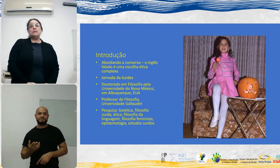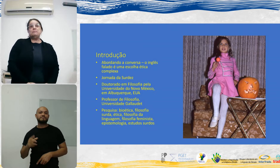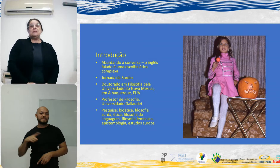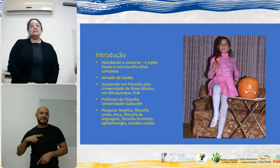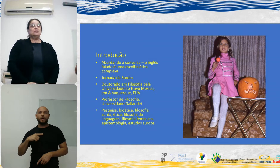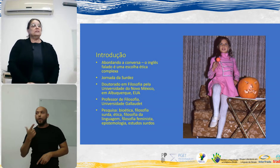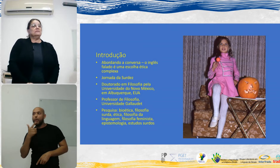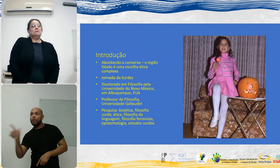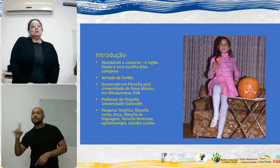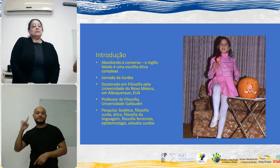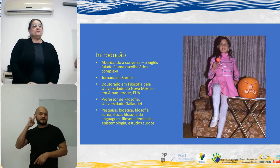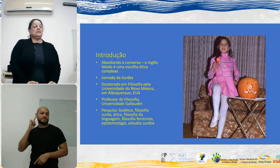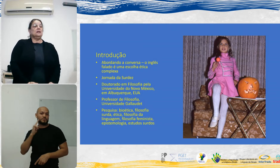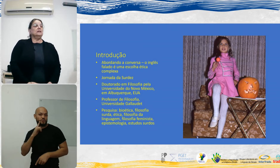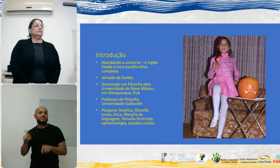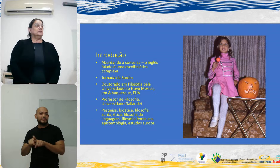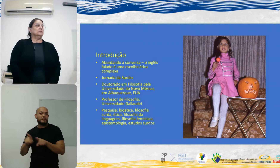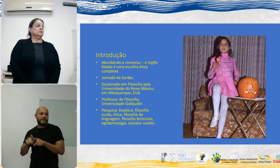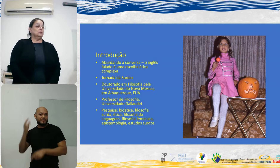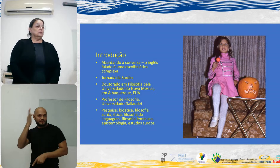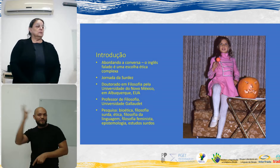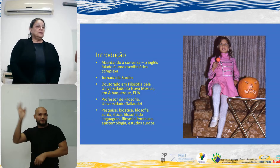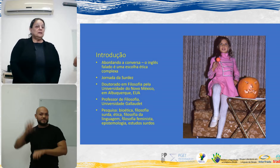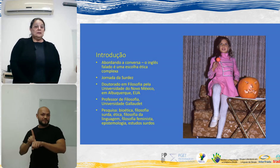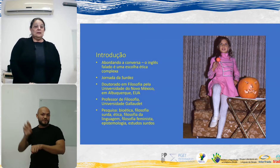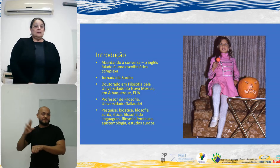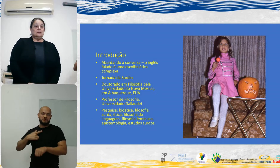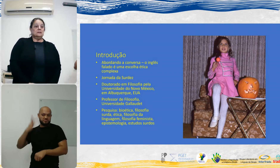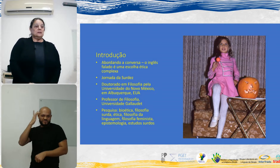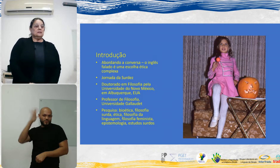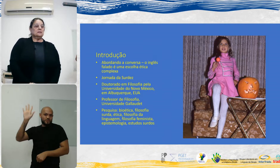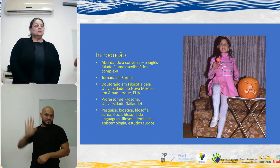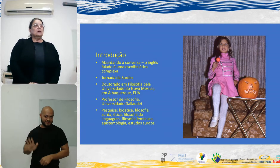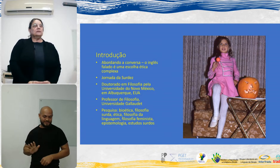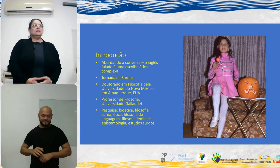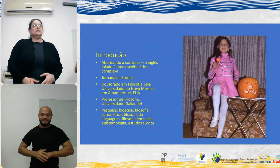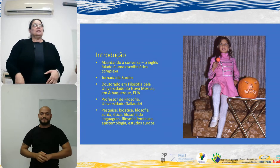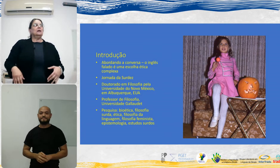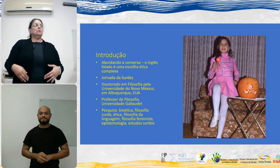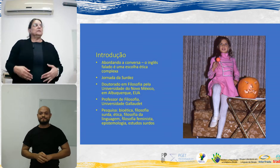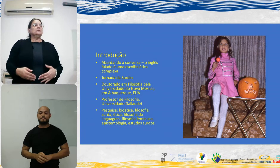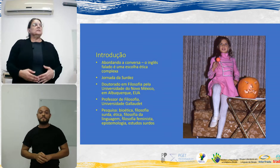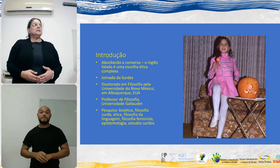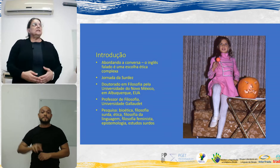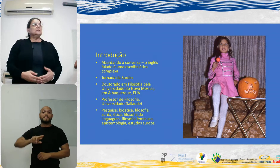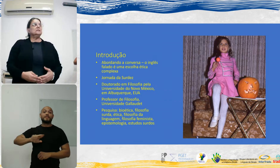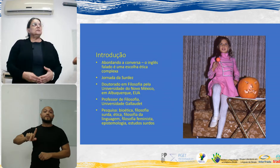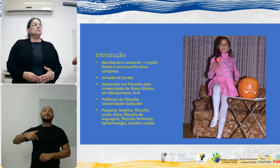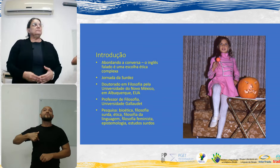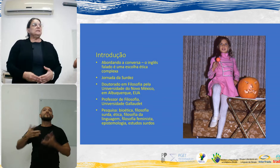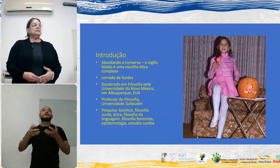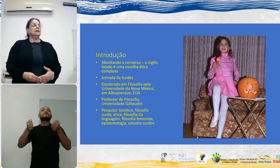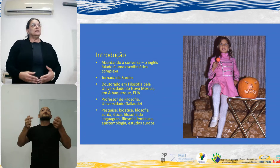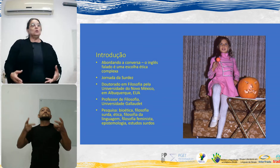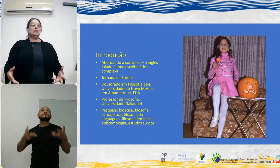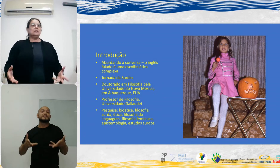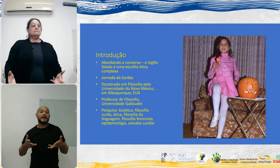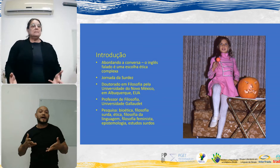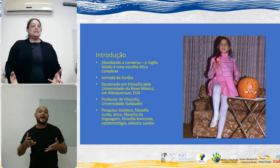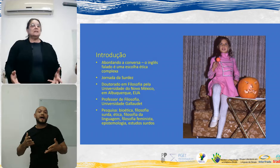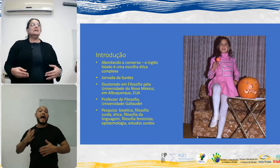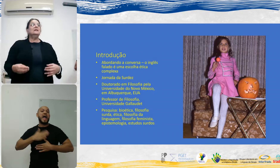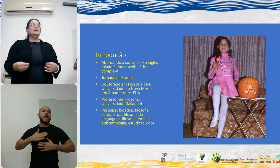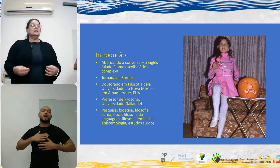people with PhDs in philosophy. I just don't know. And it's not that I want to say this to be like, look